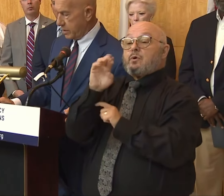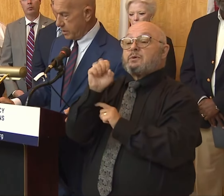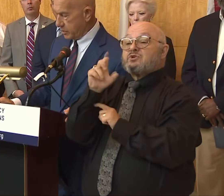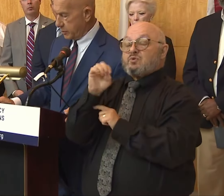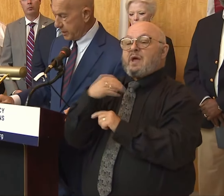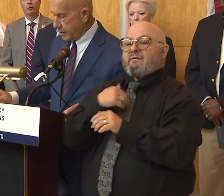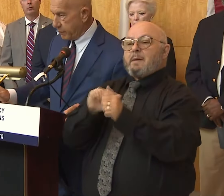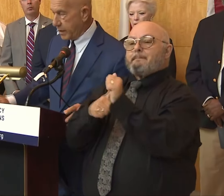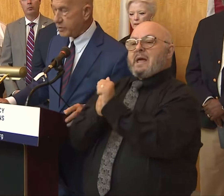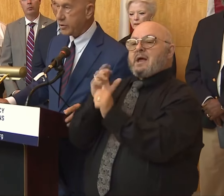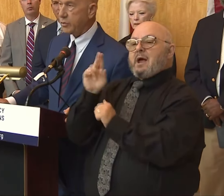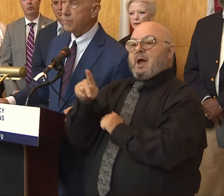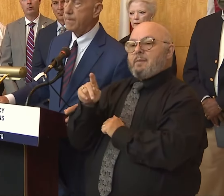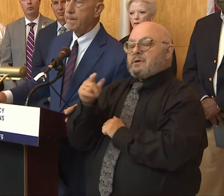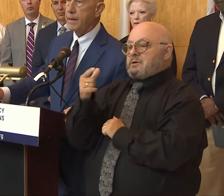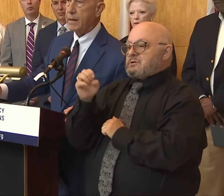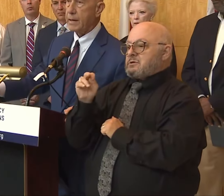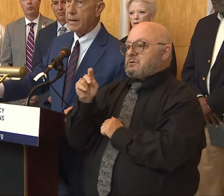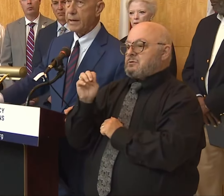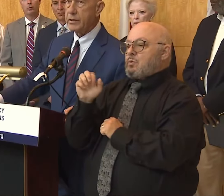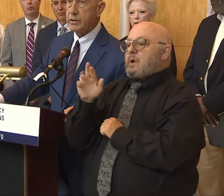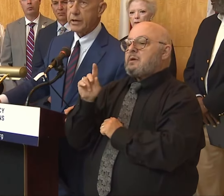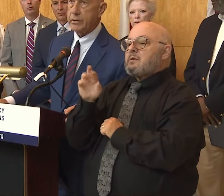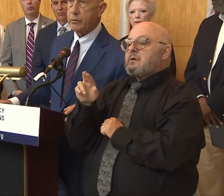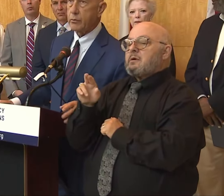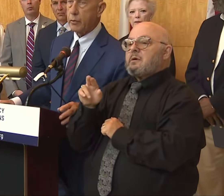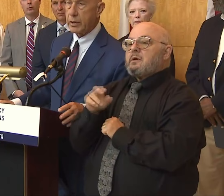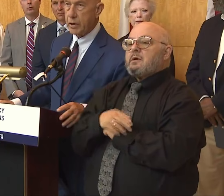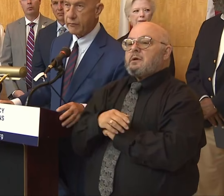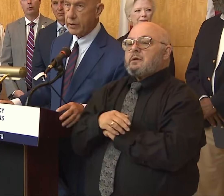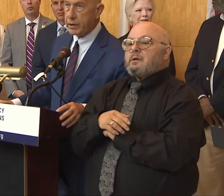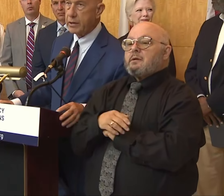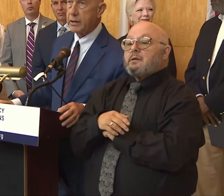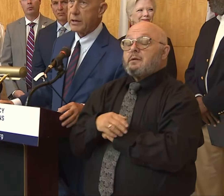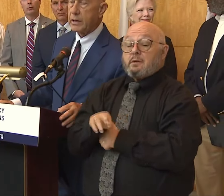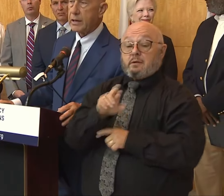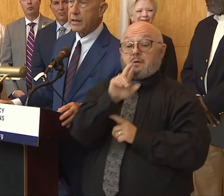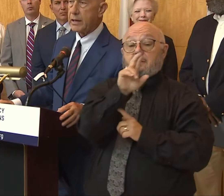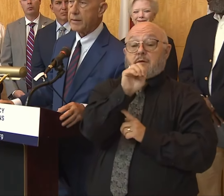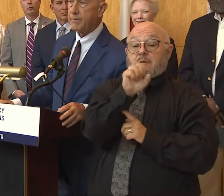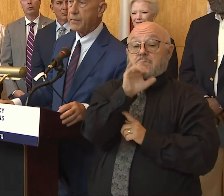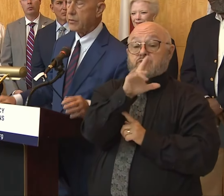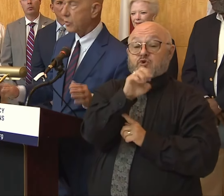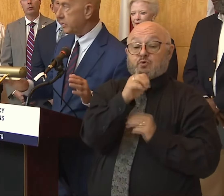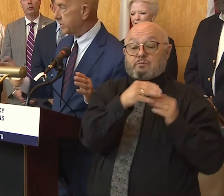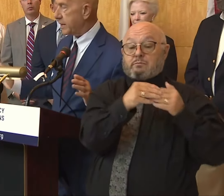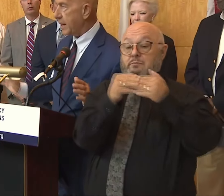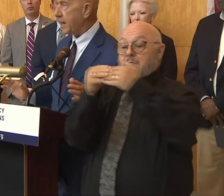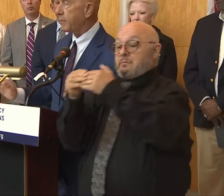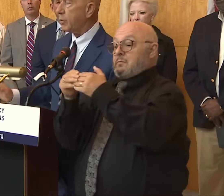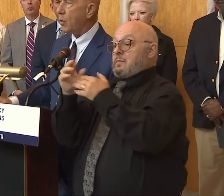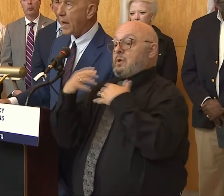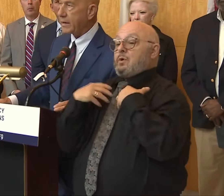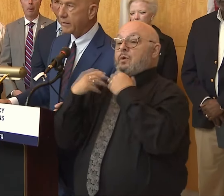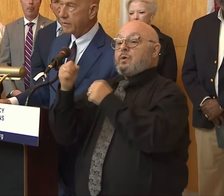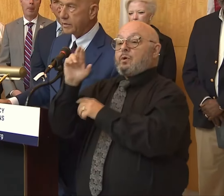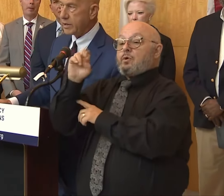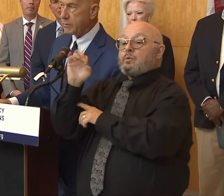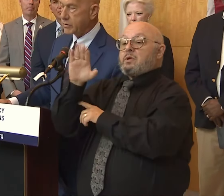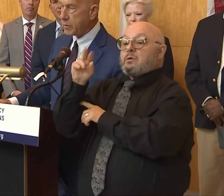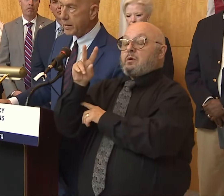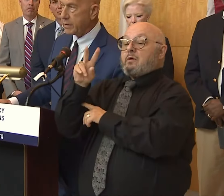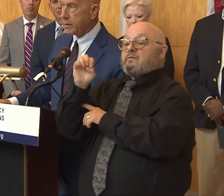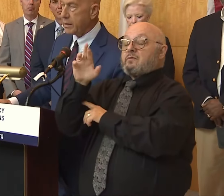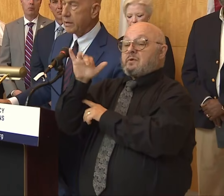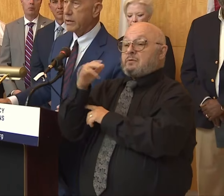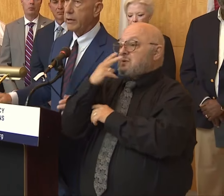generators. Speaking of rescue, it leads you into recovery. You can see how proactive the team